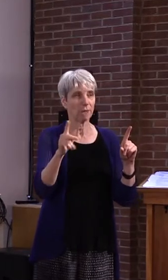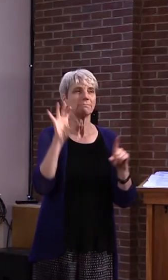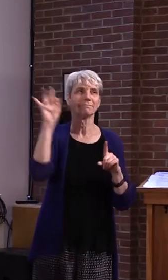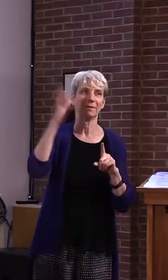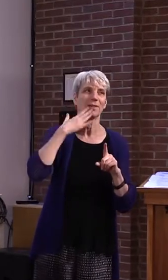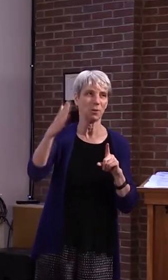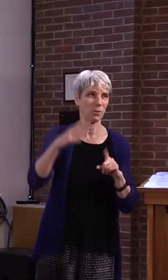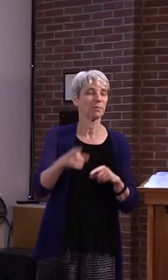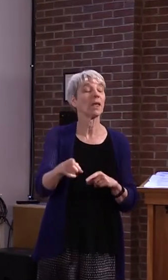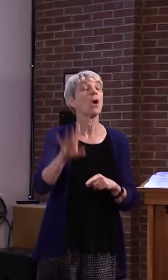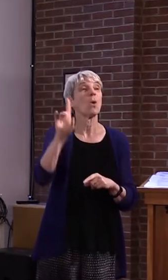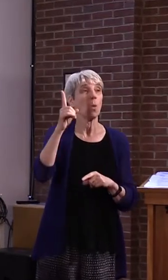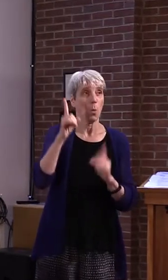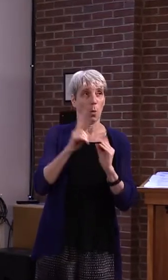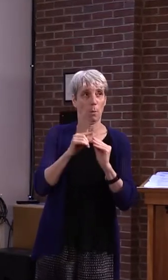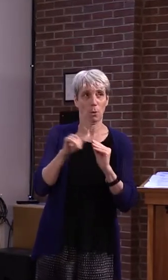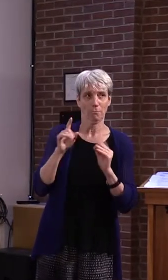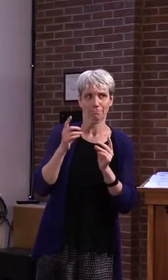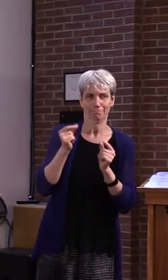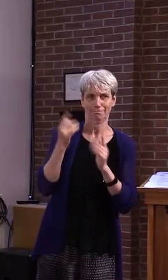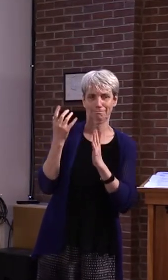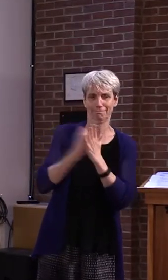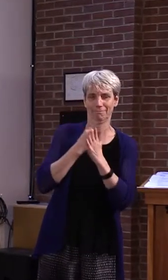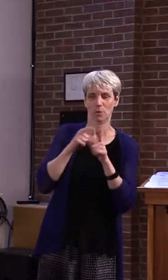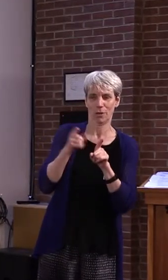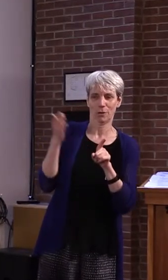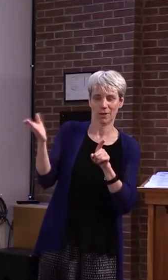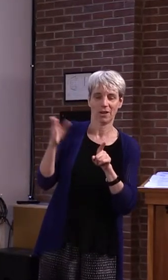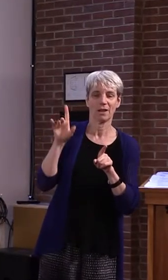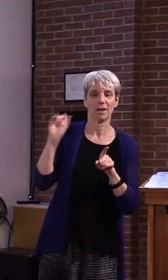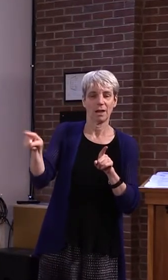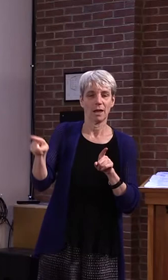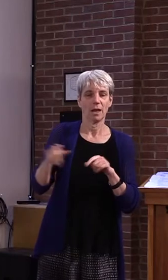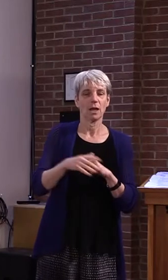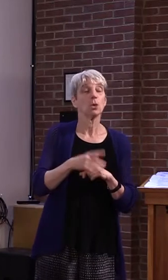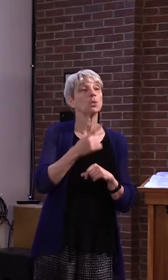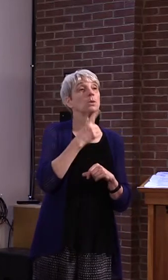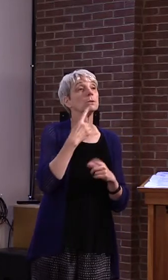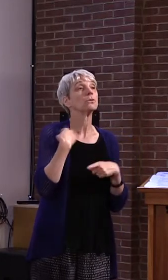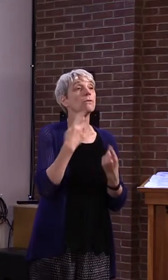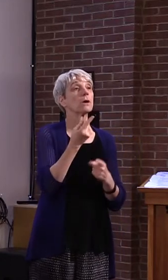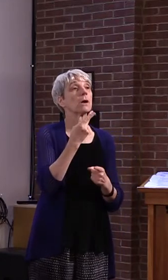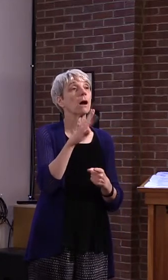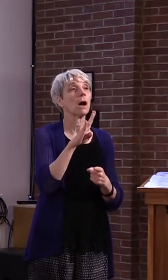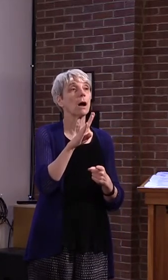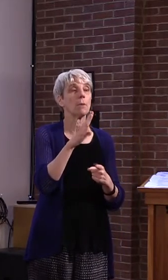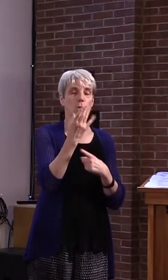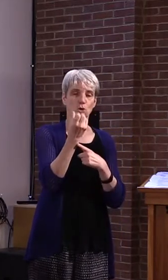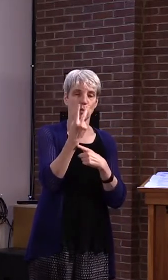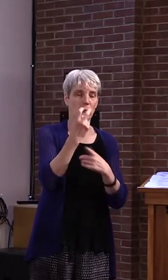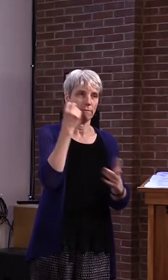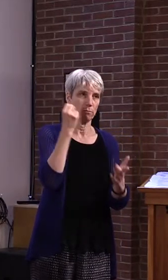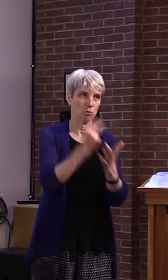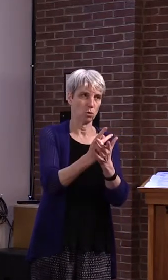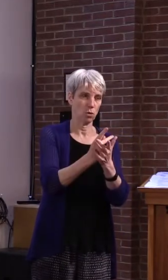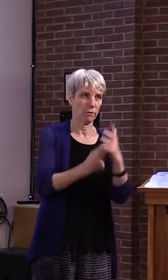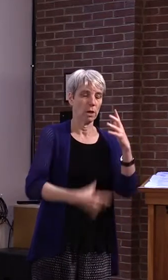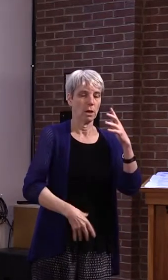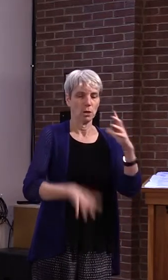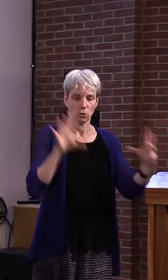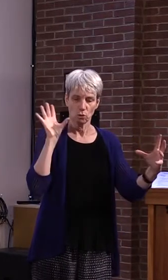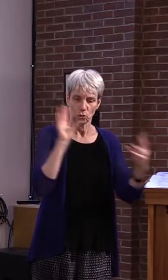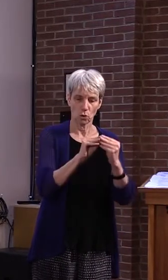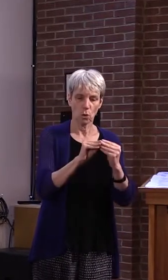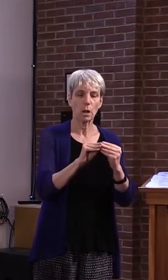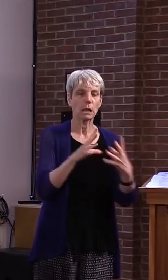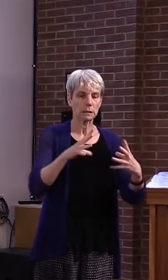And while you're at the podium, you have 12 approved sites right now that can accommodate 2,300 kids a day, I think you